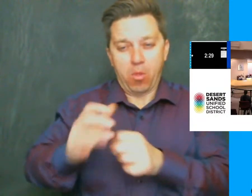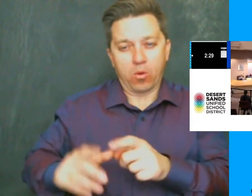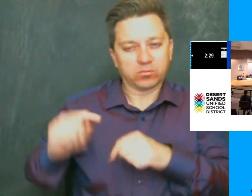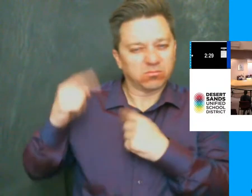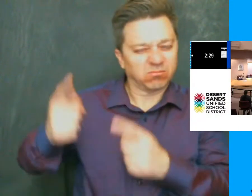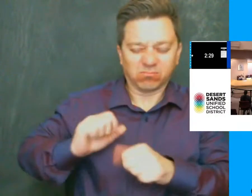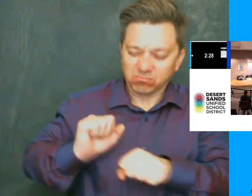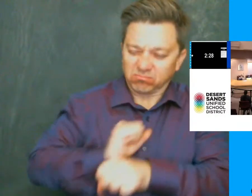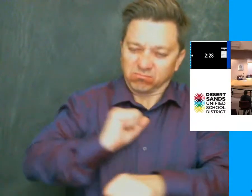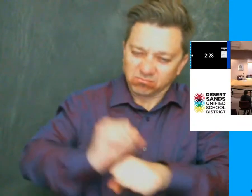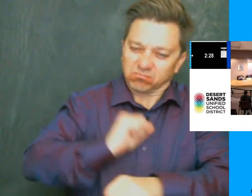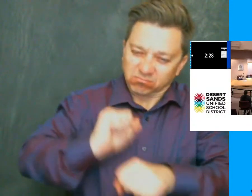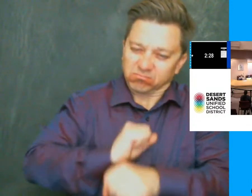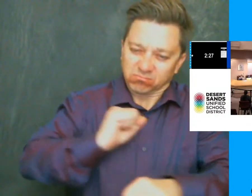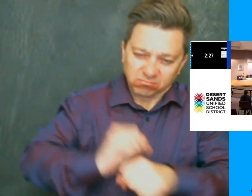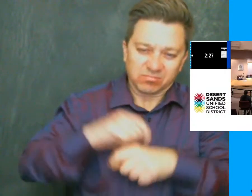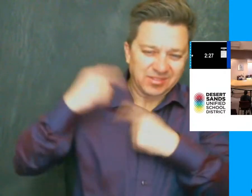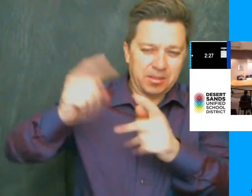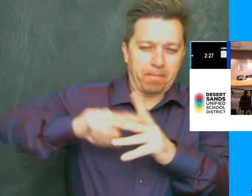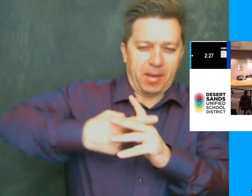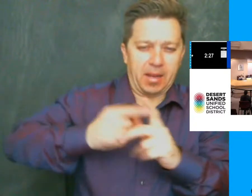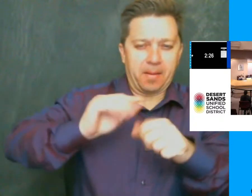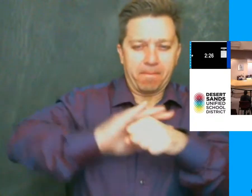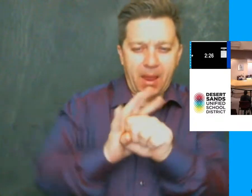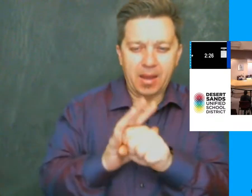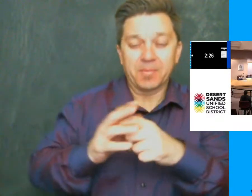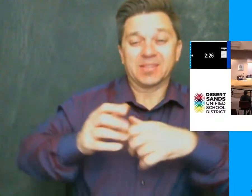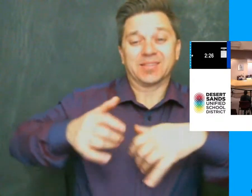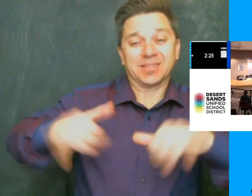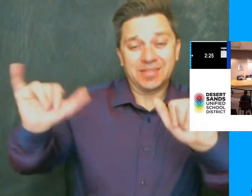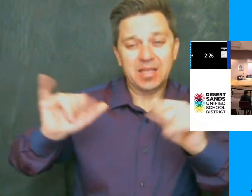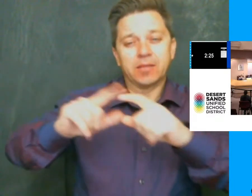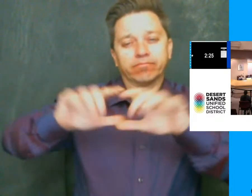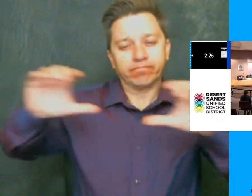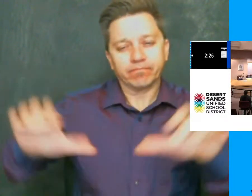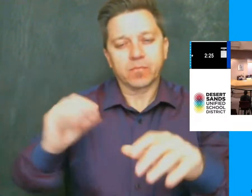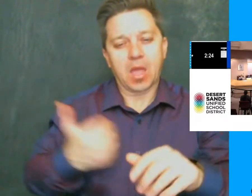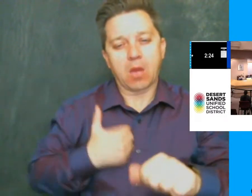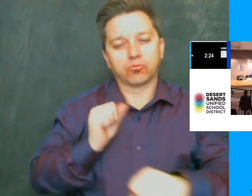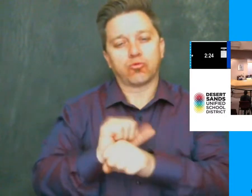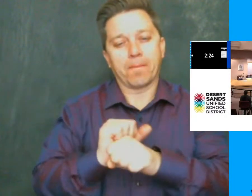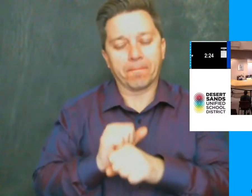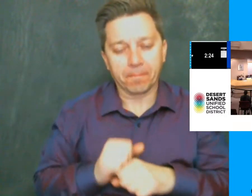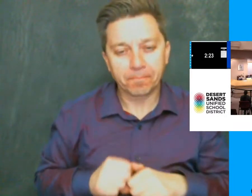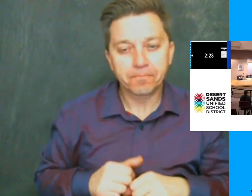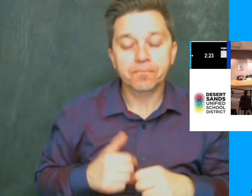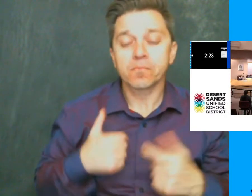the beginning of the pandemic and are still currently performing our jobs.